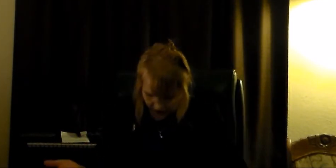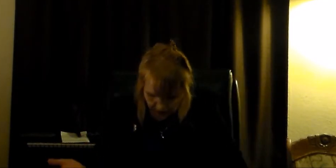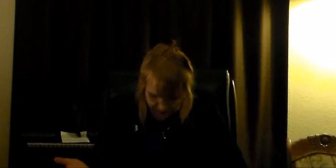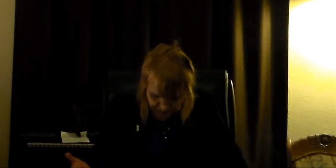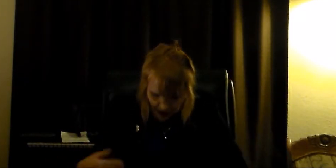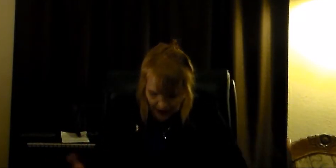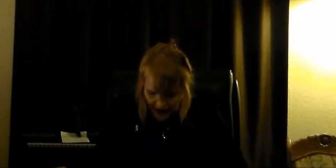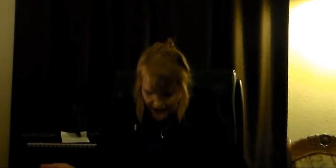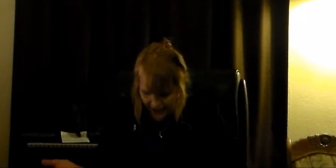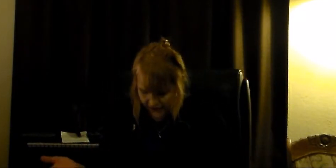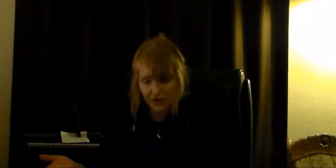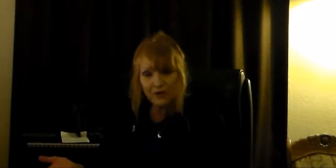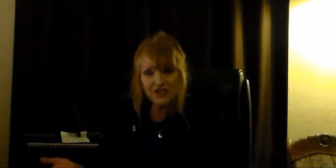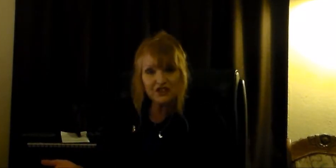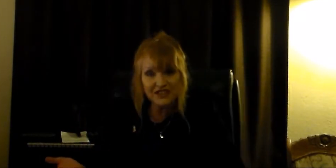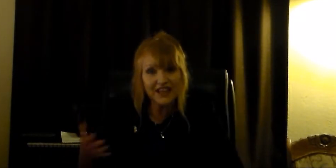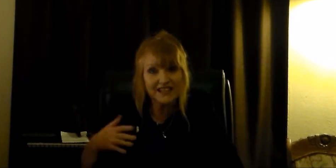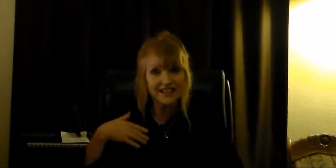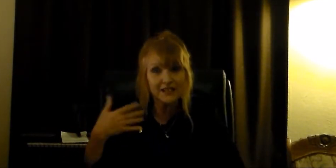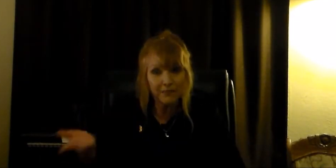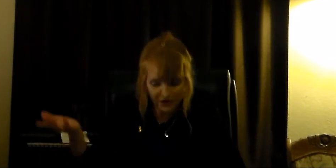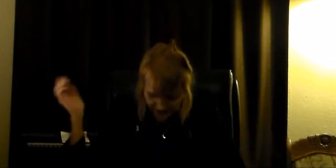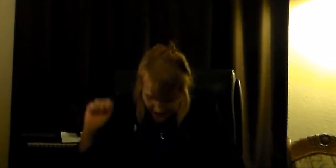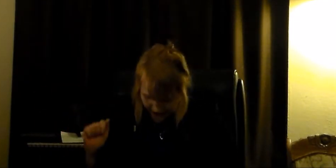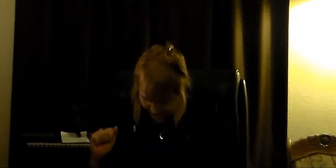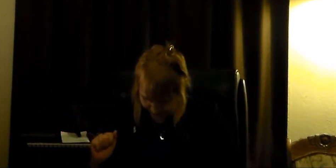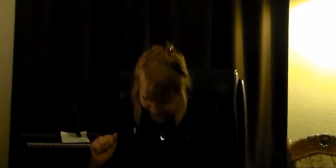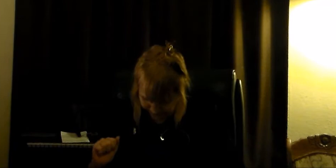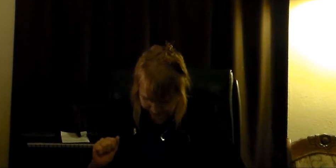There. Okay, now this week's children's lesson is a birthday.